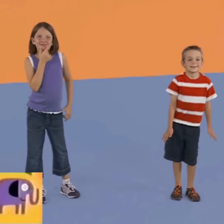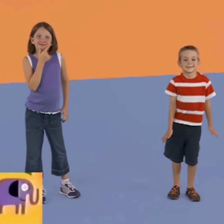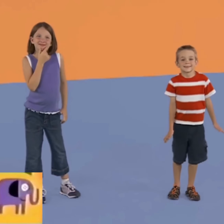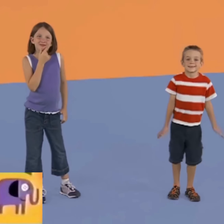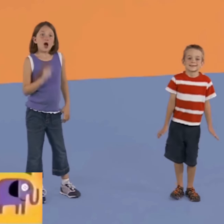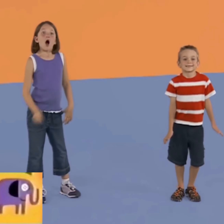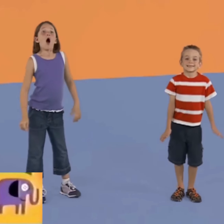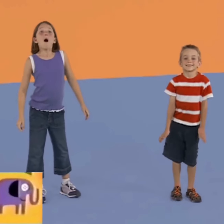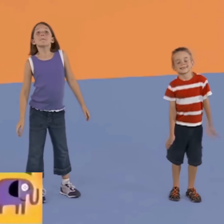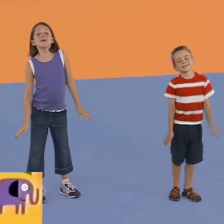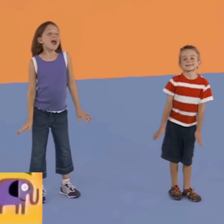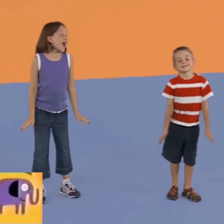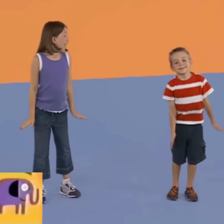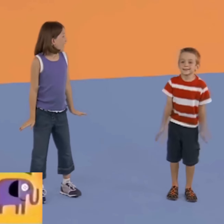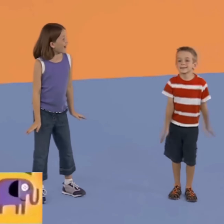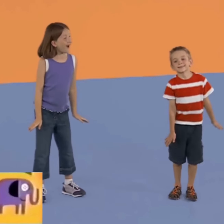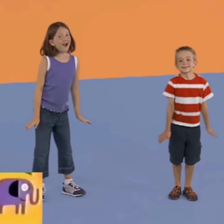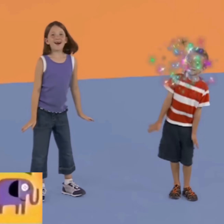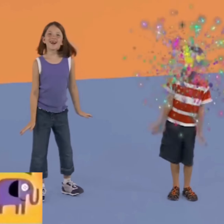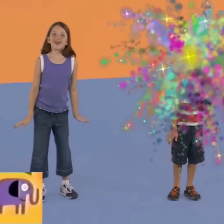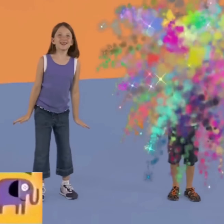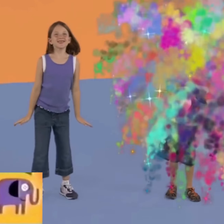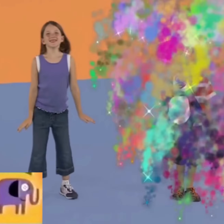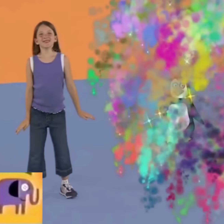Oh, a penguin. I'm a penguin.